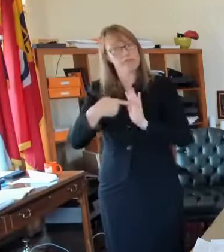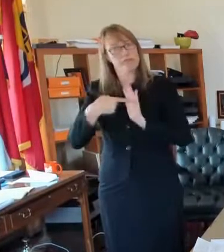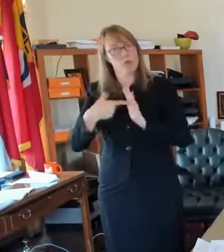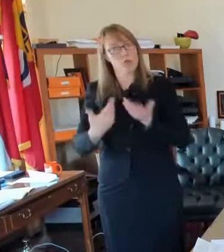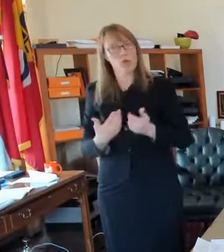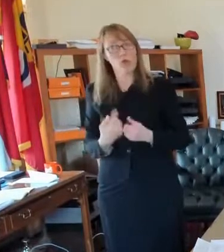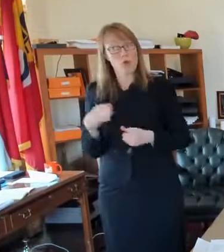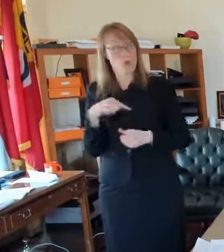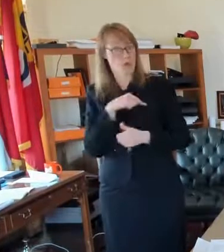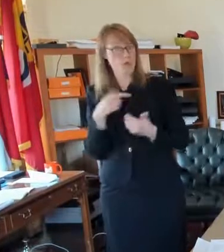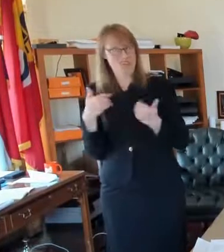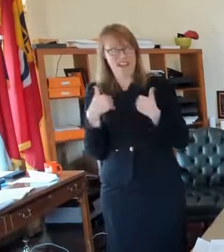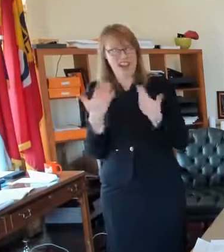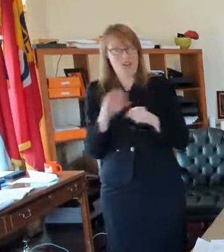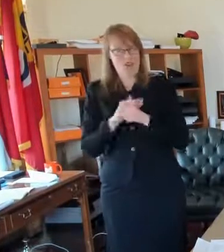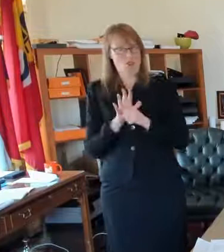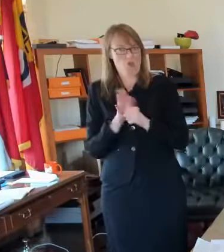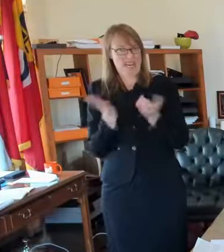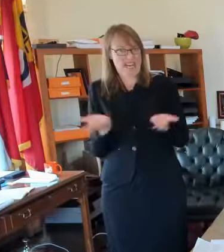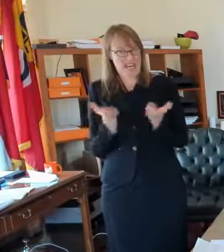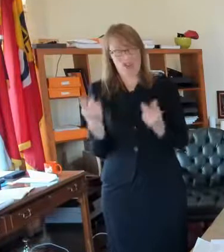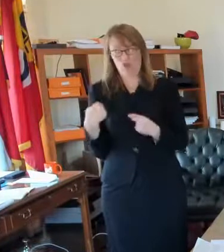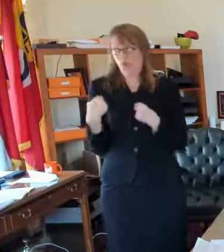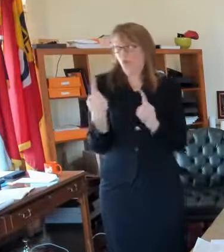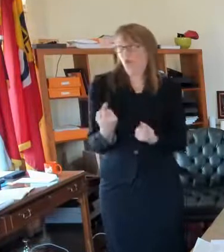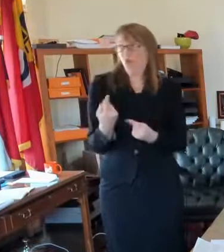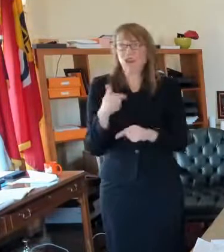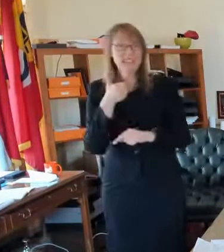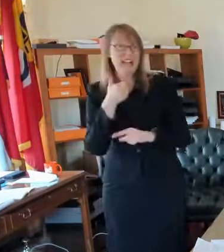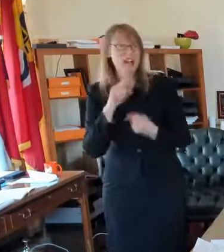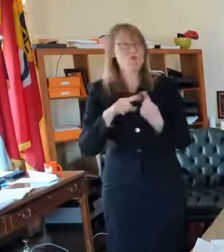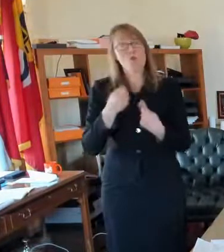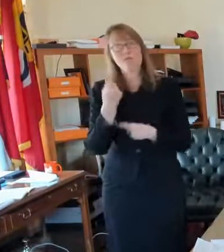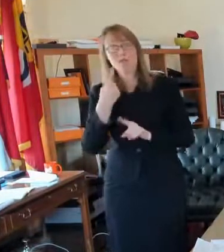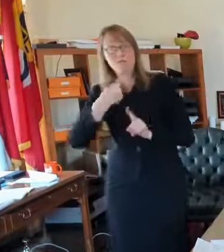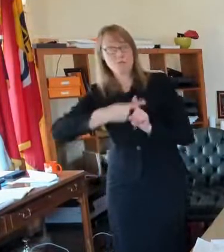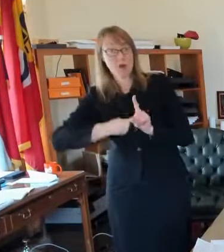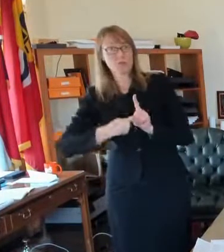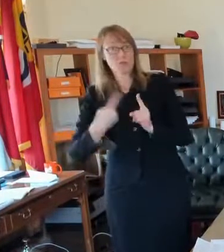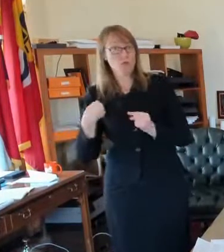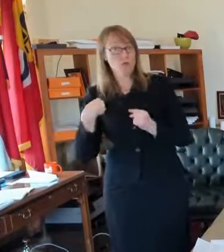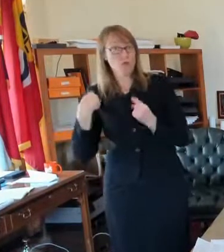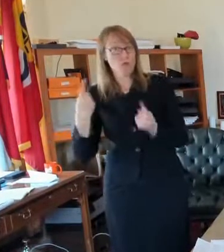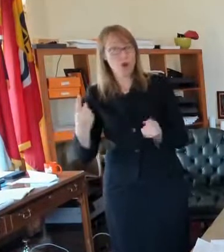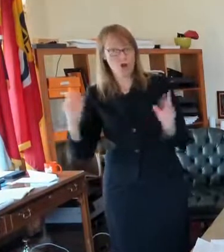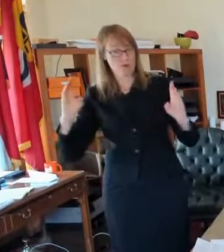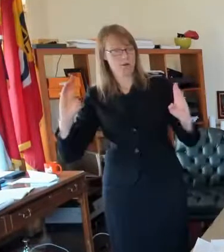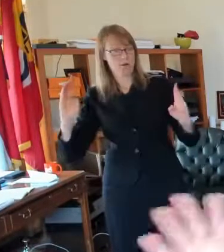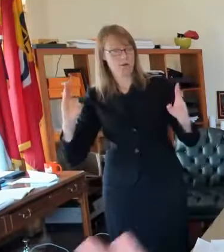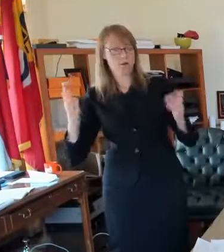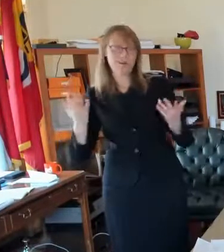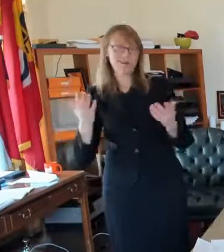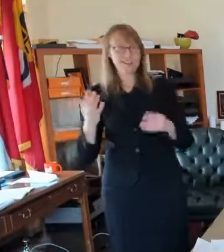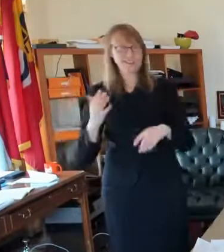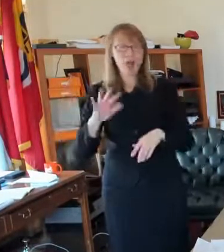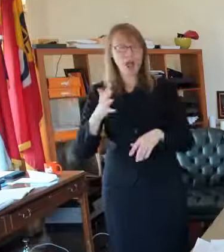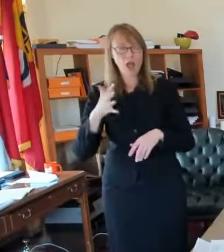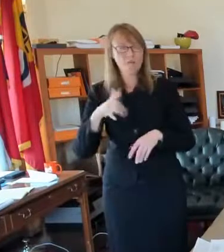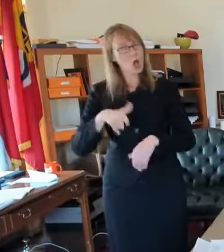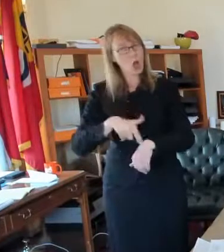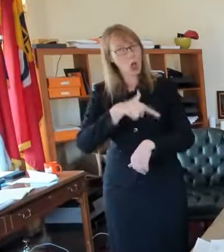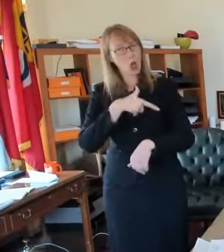months, 11 months, I guess it is. And so there is, that's long term, but not